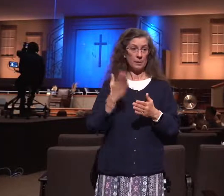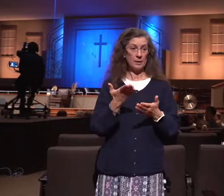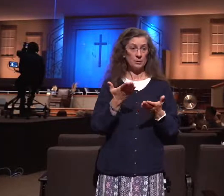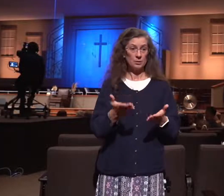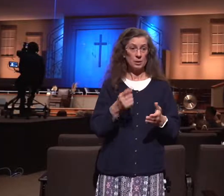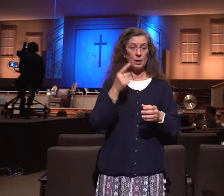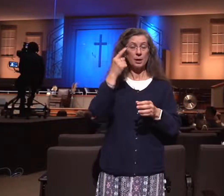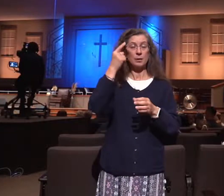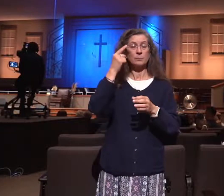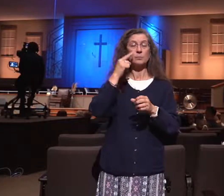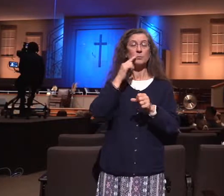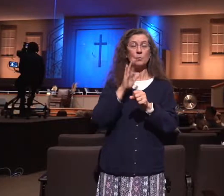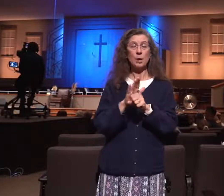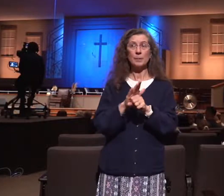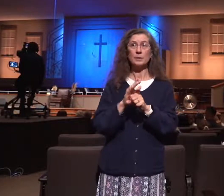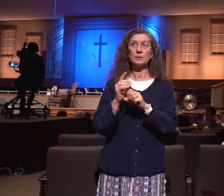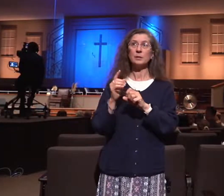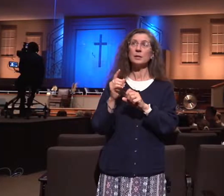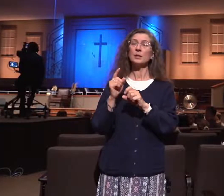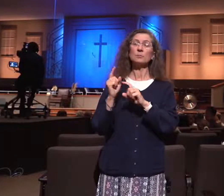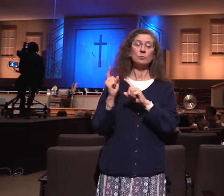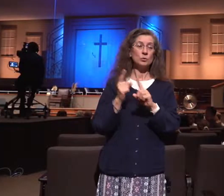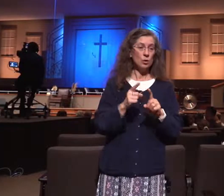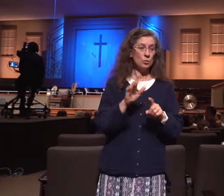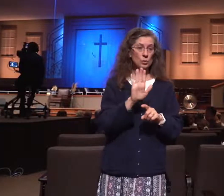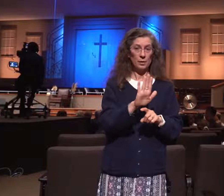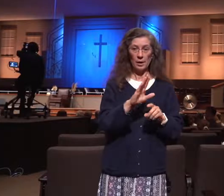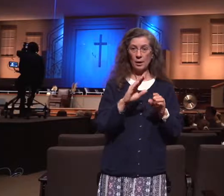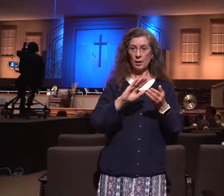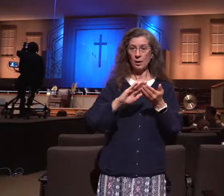back home and teach their people about faith promise.